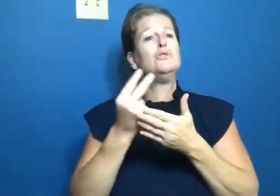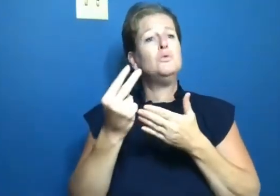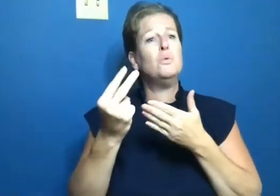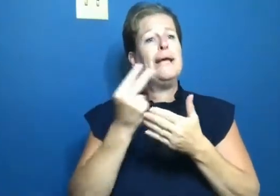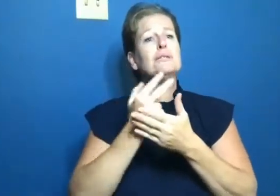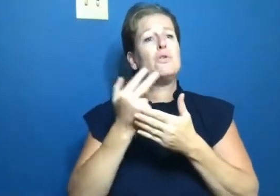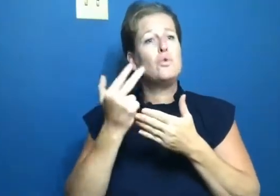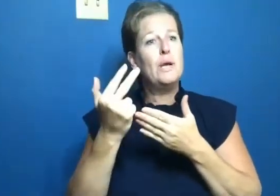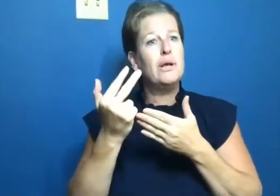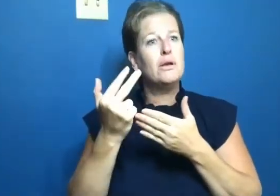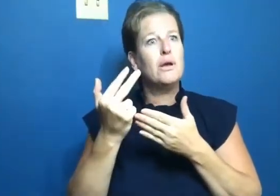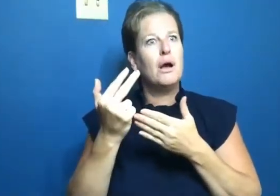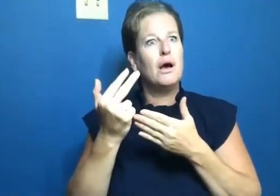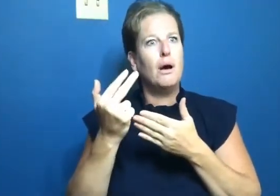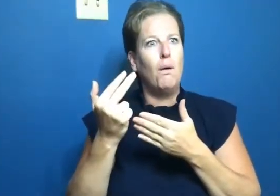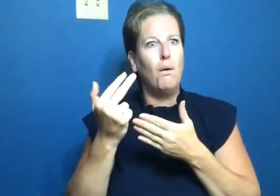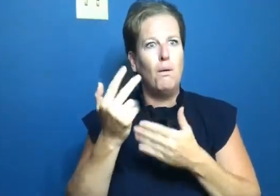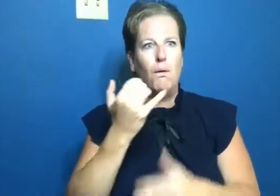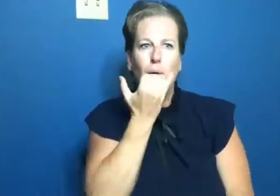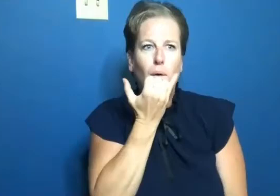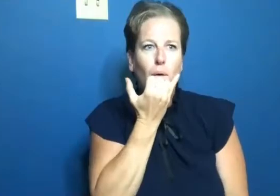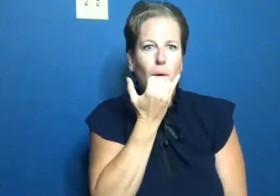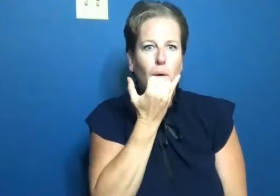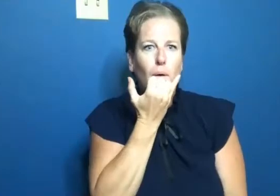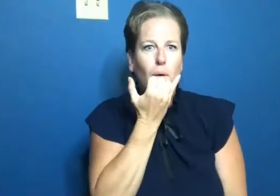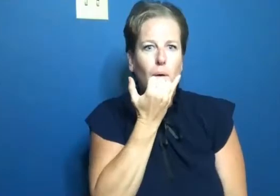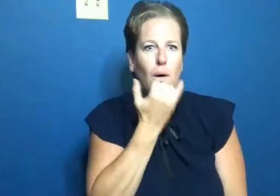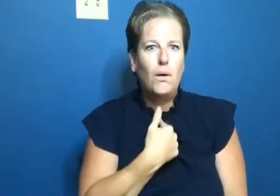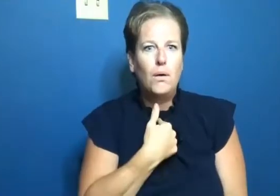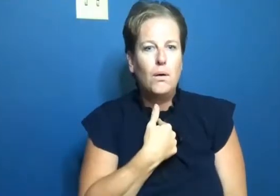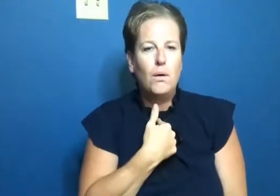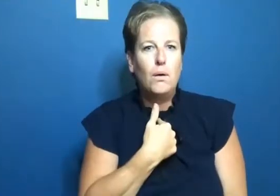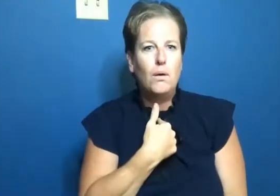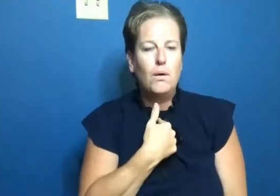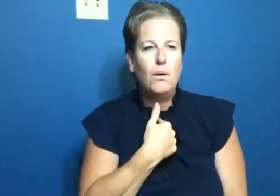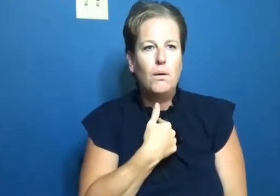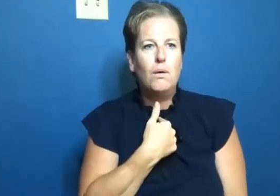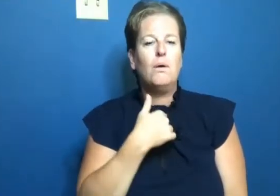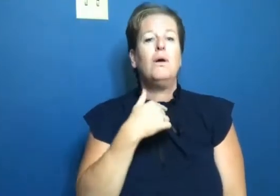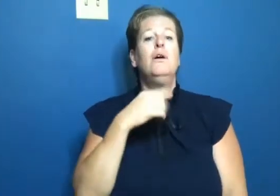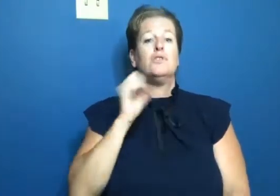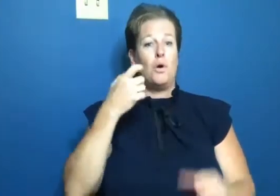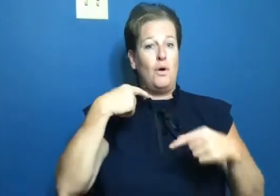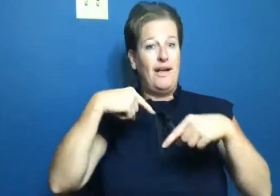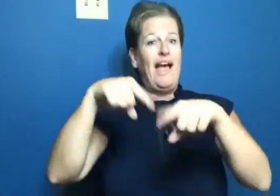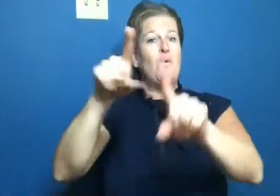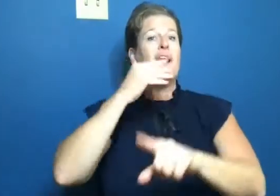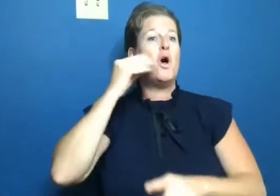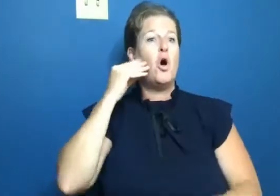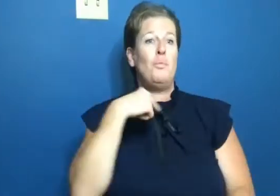that was a mistake. And when I went home and was telling my parents about this huge